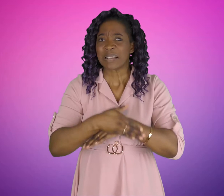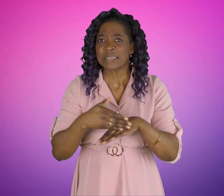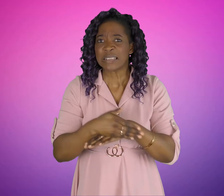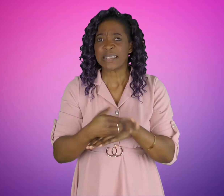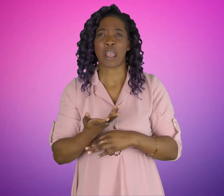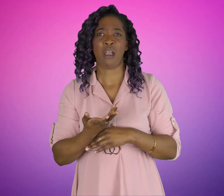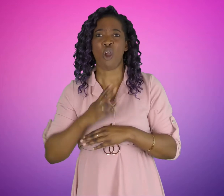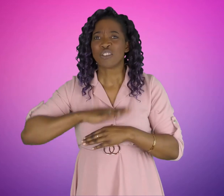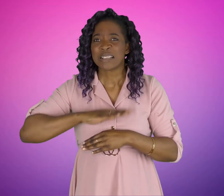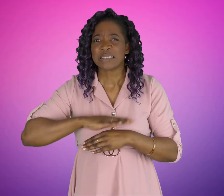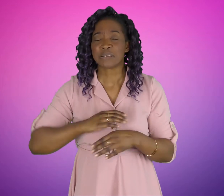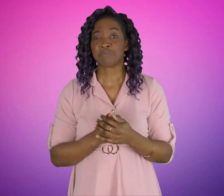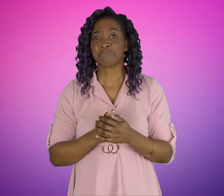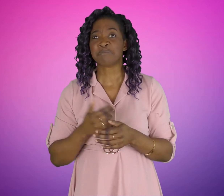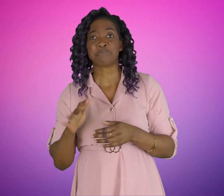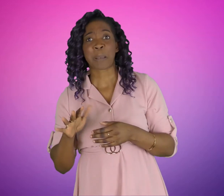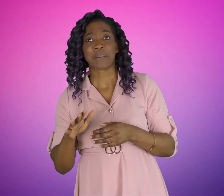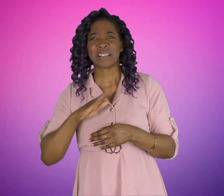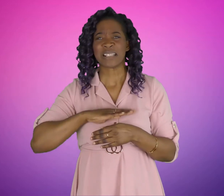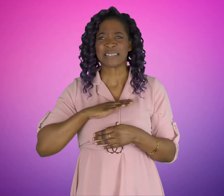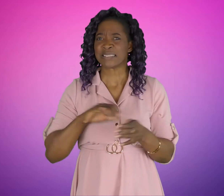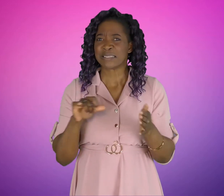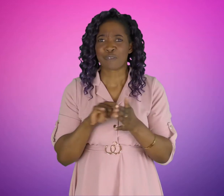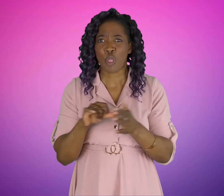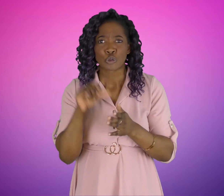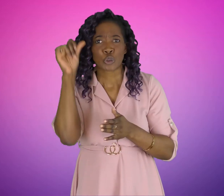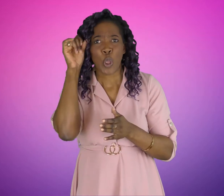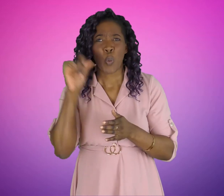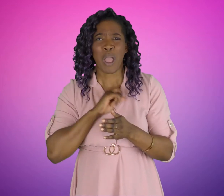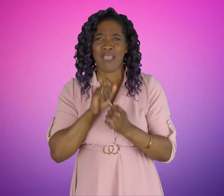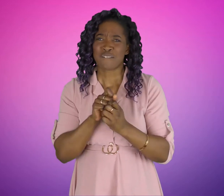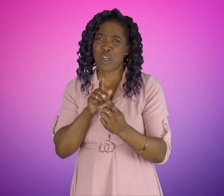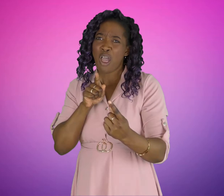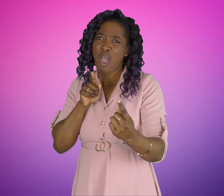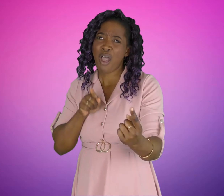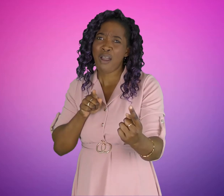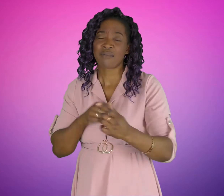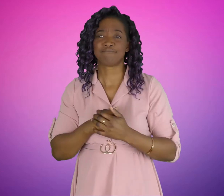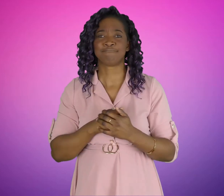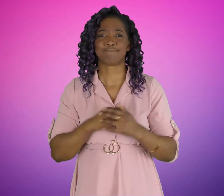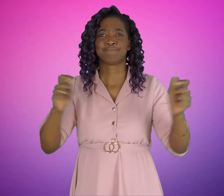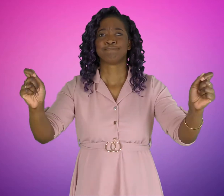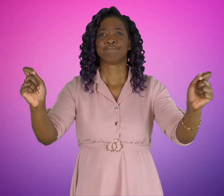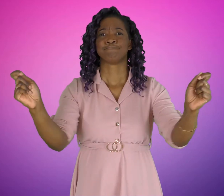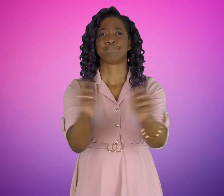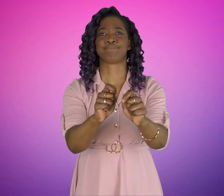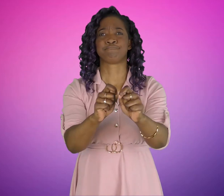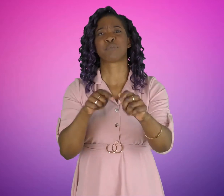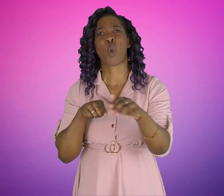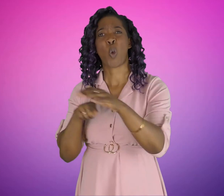busy, so contented, probably contented. It was hard to tell from so high up. Then he